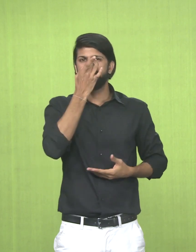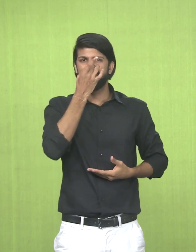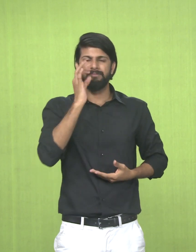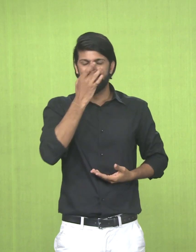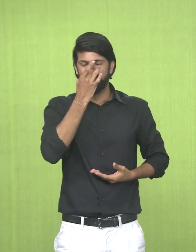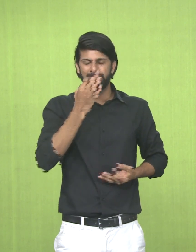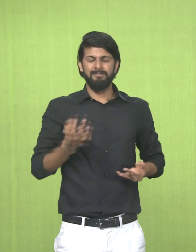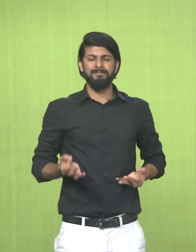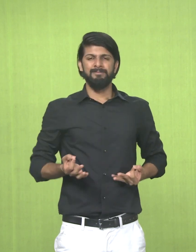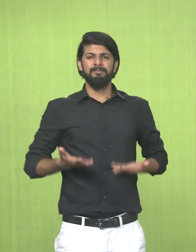mudra,